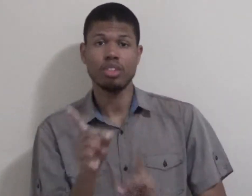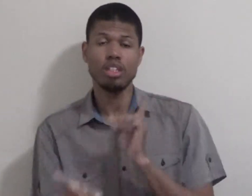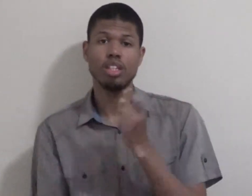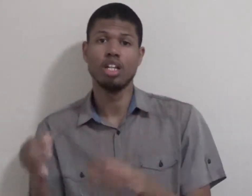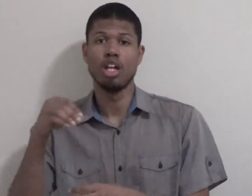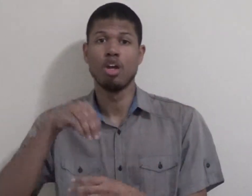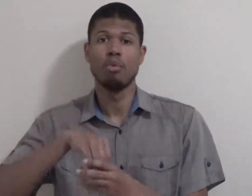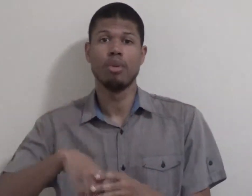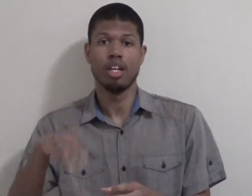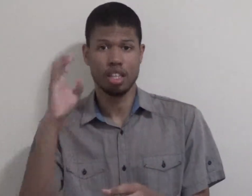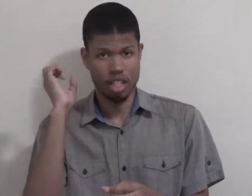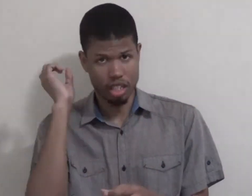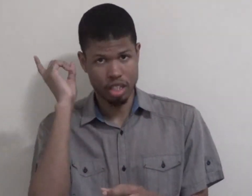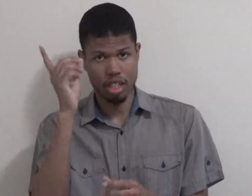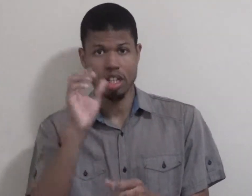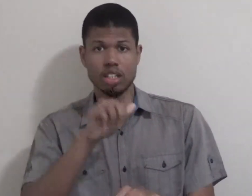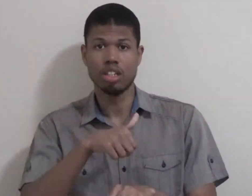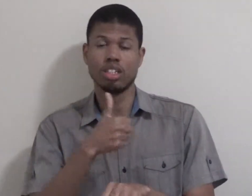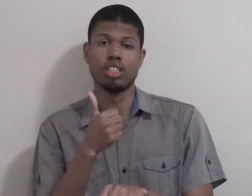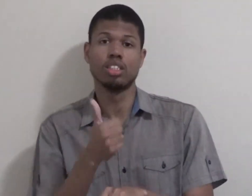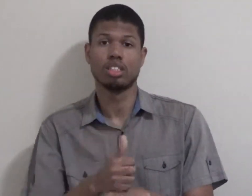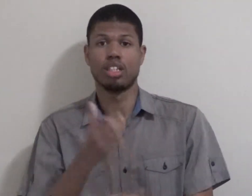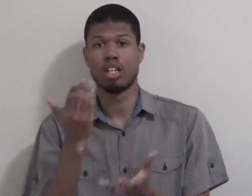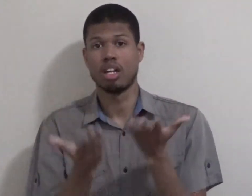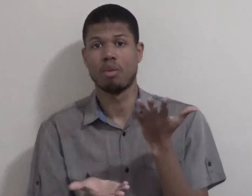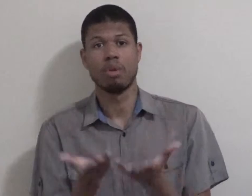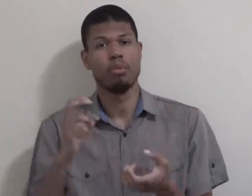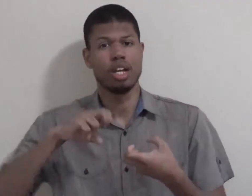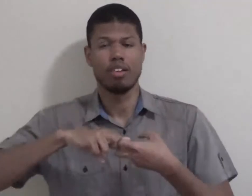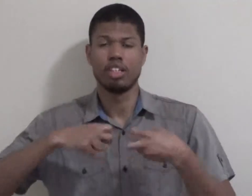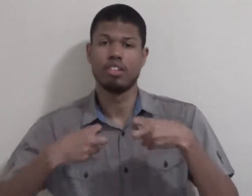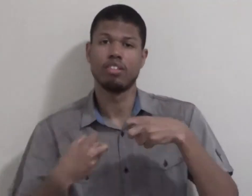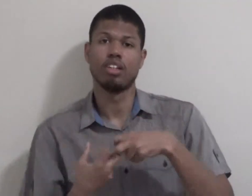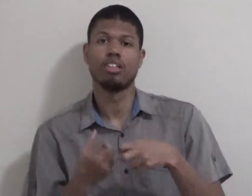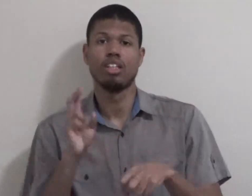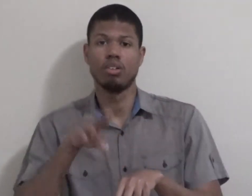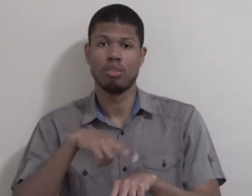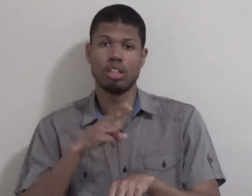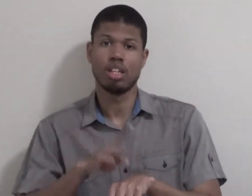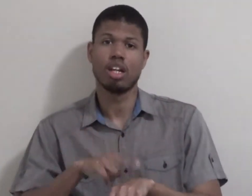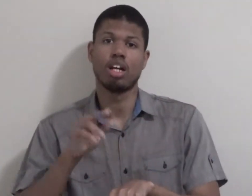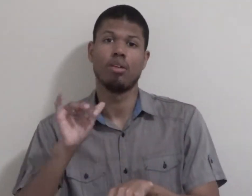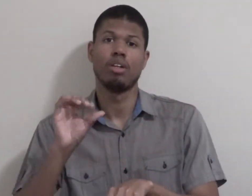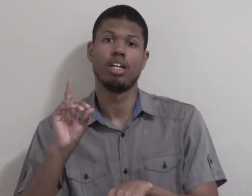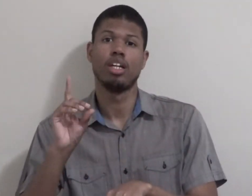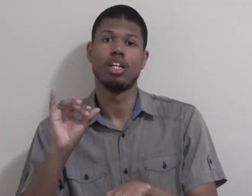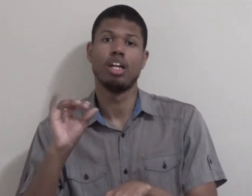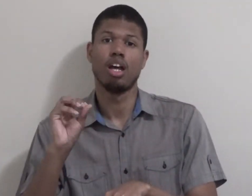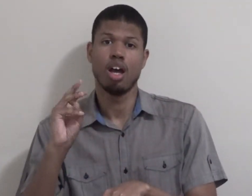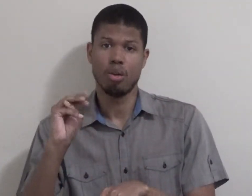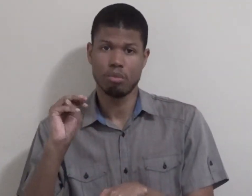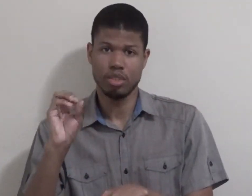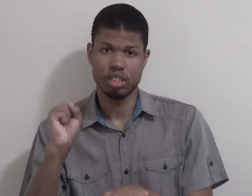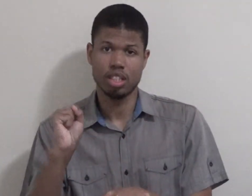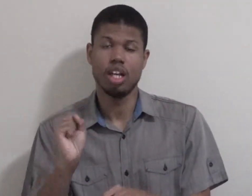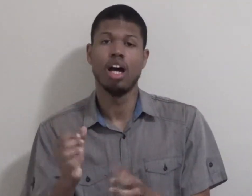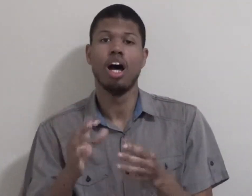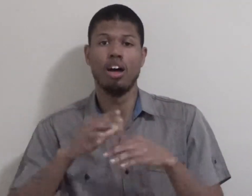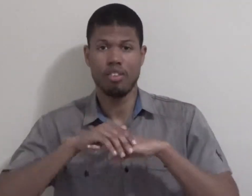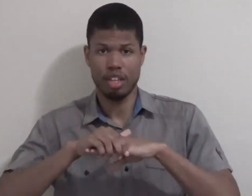who might have difficulty with the common idioms of English language, it may be necessary to do some explaining in the